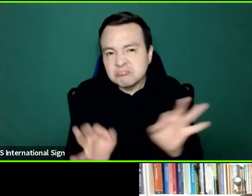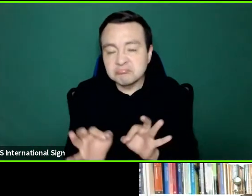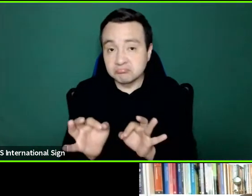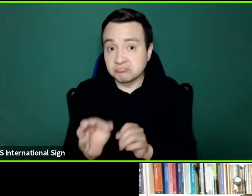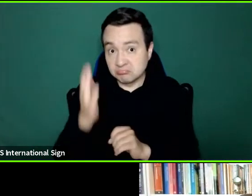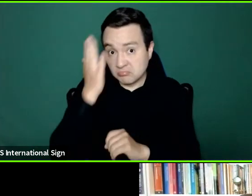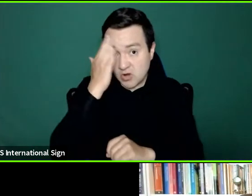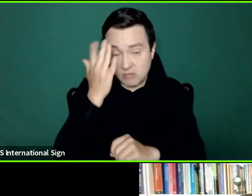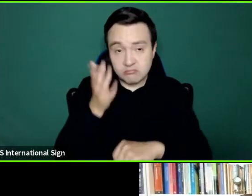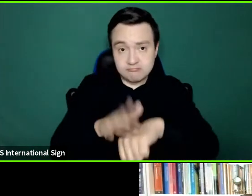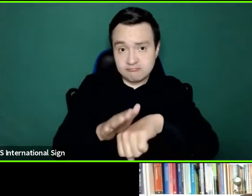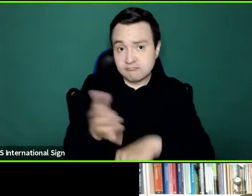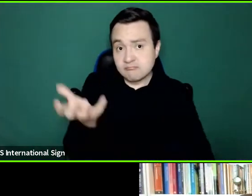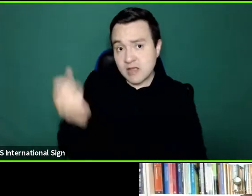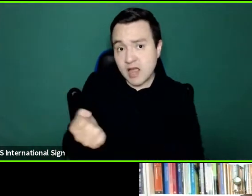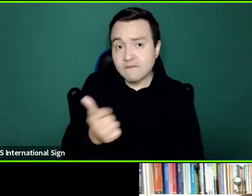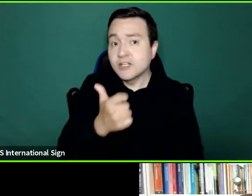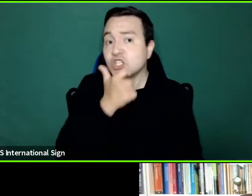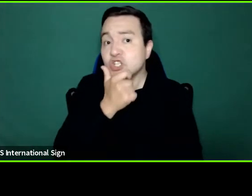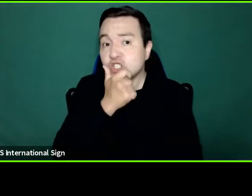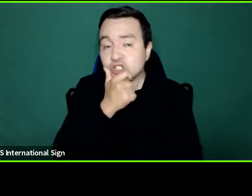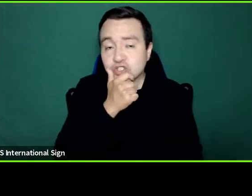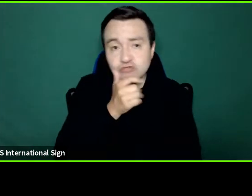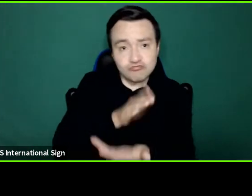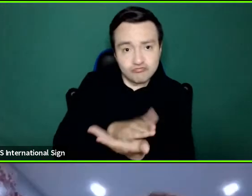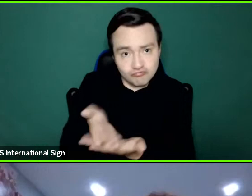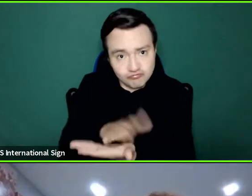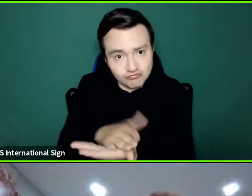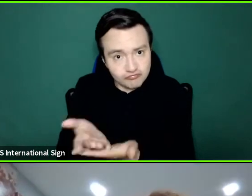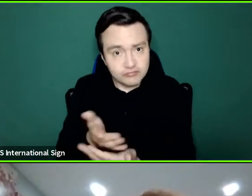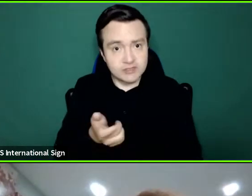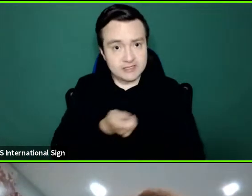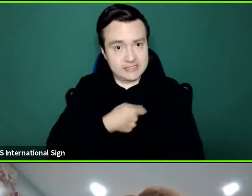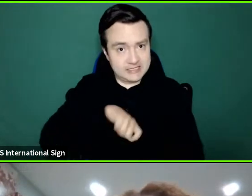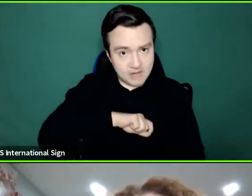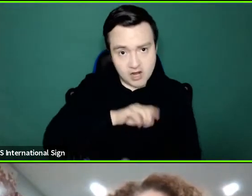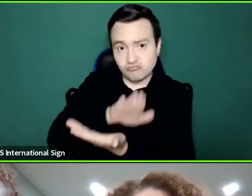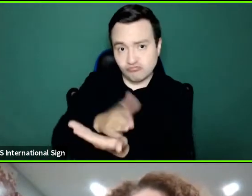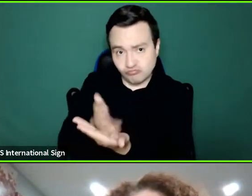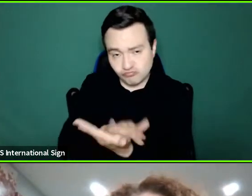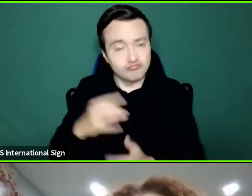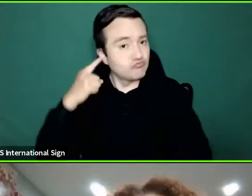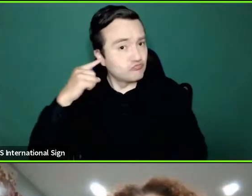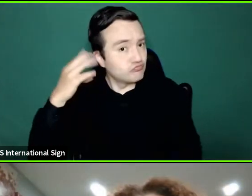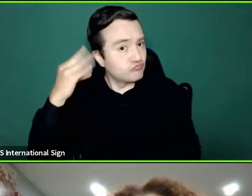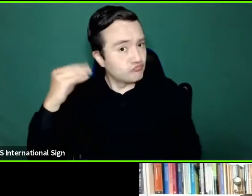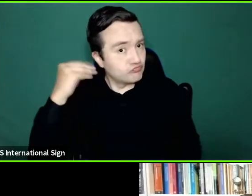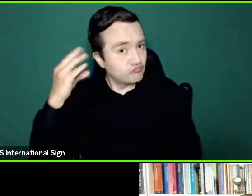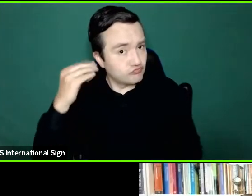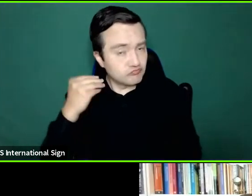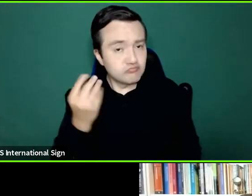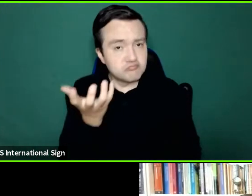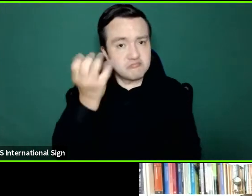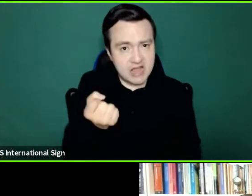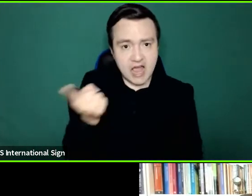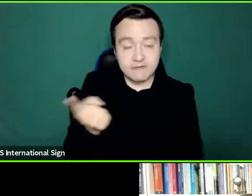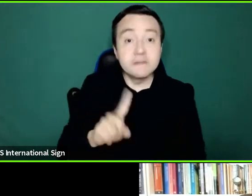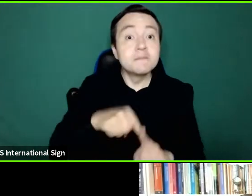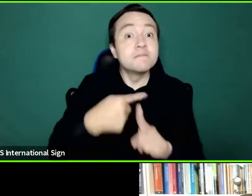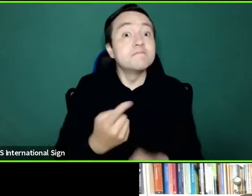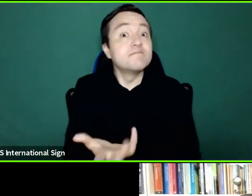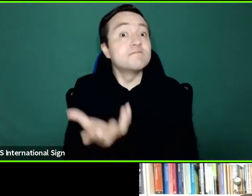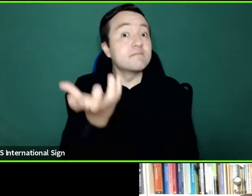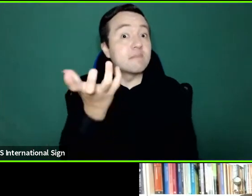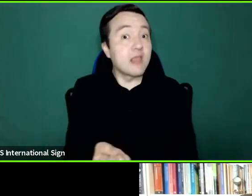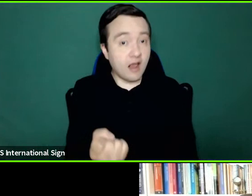Spanish, and we have international sign available for you. So please choose the appropriate language for your convenience. We're